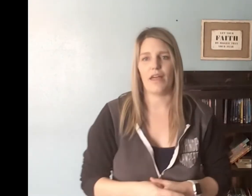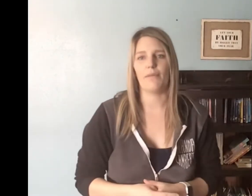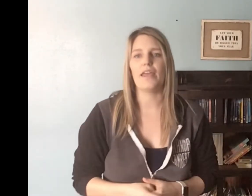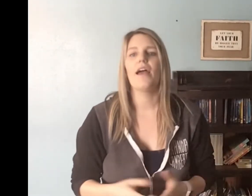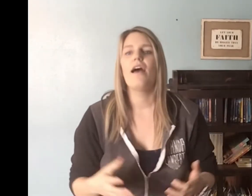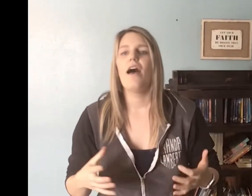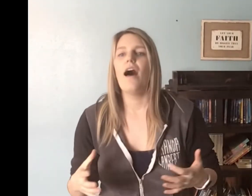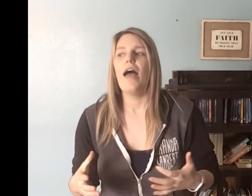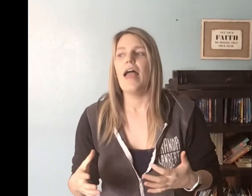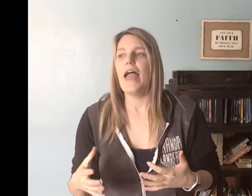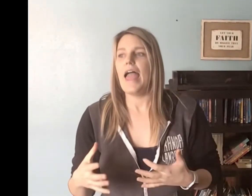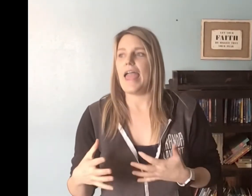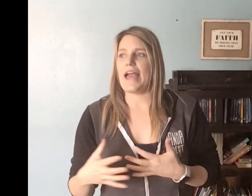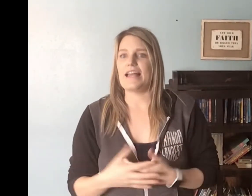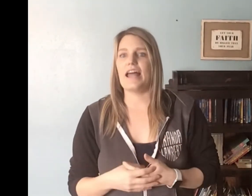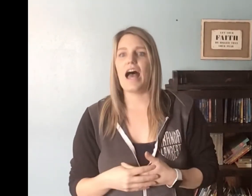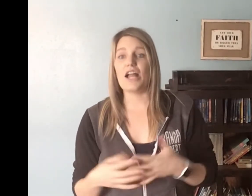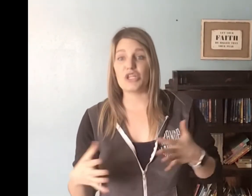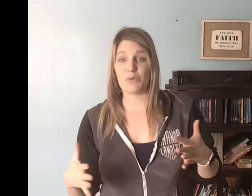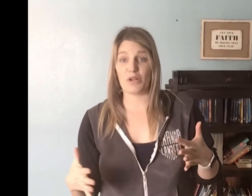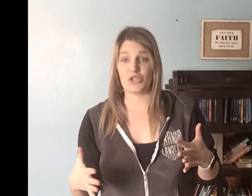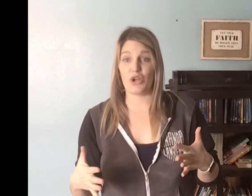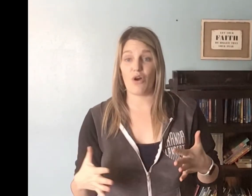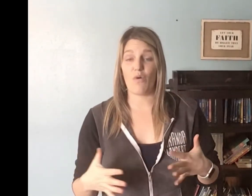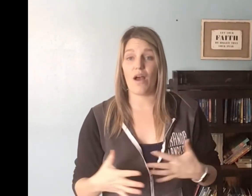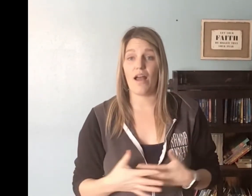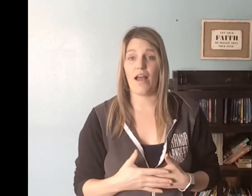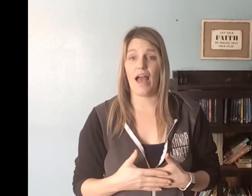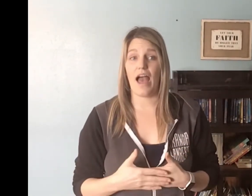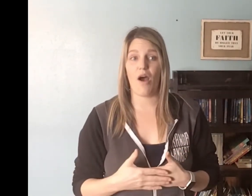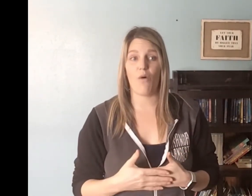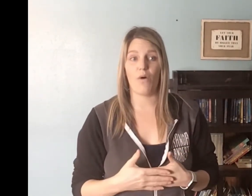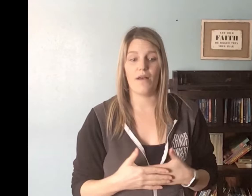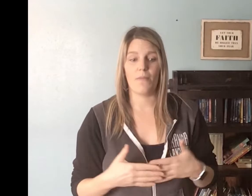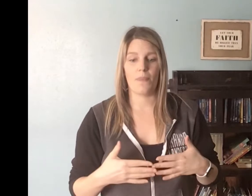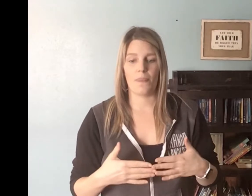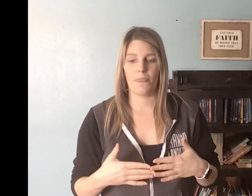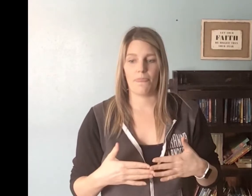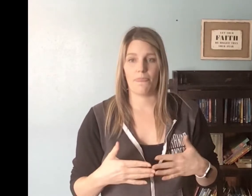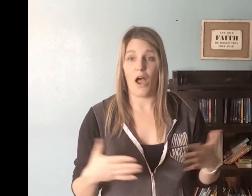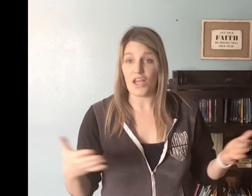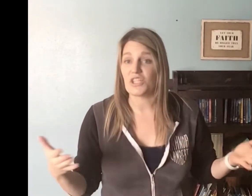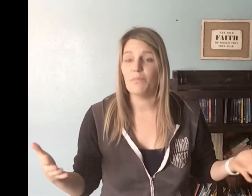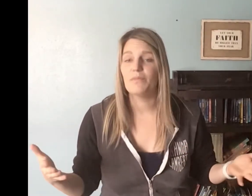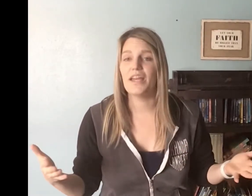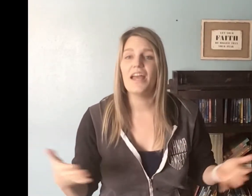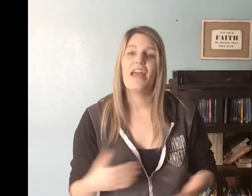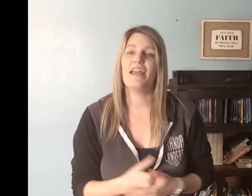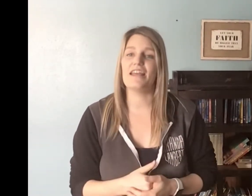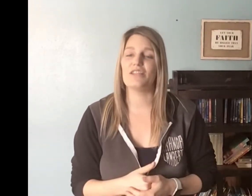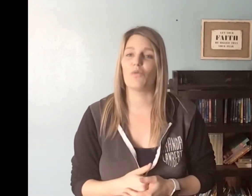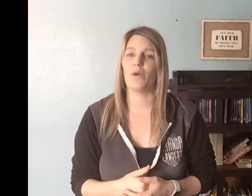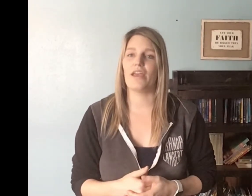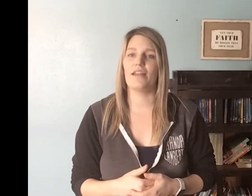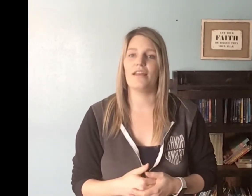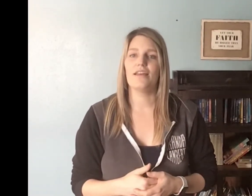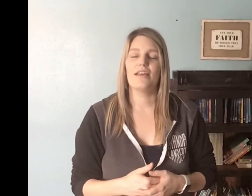family, and I just want to show how awesome it is when